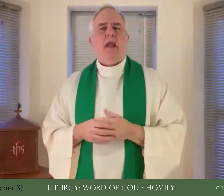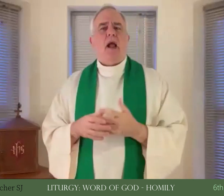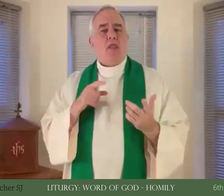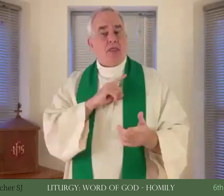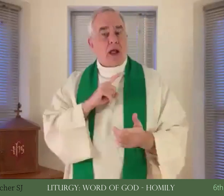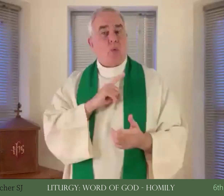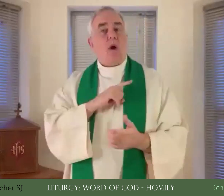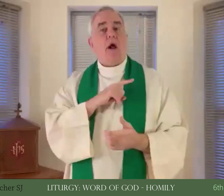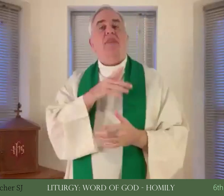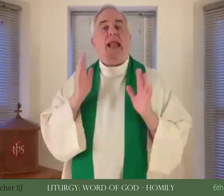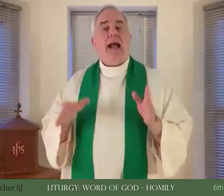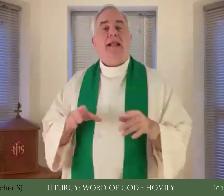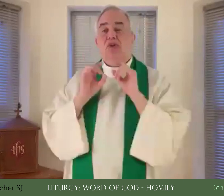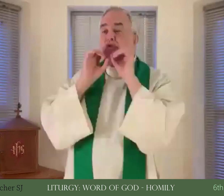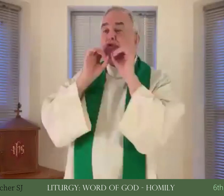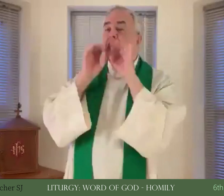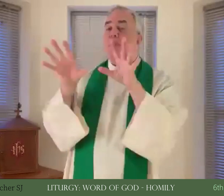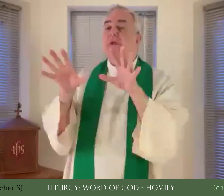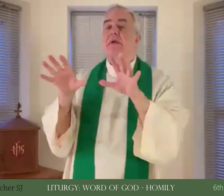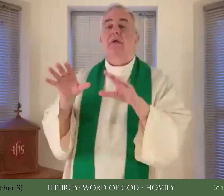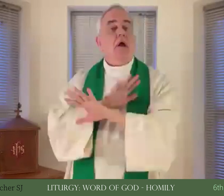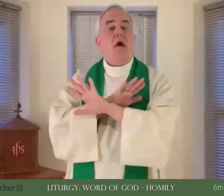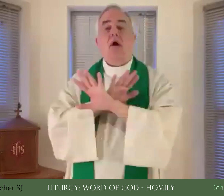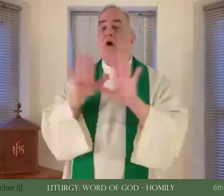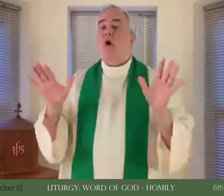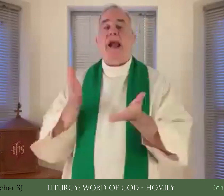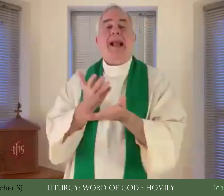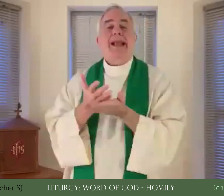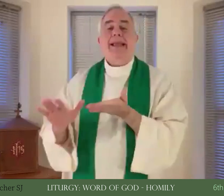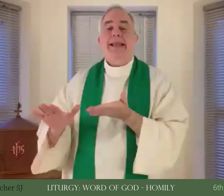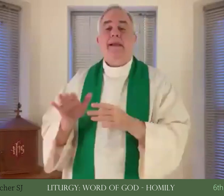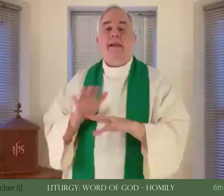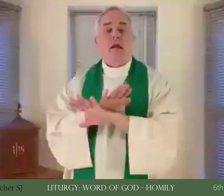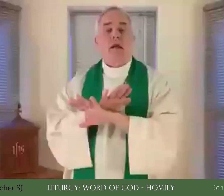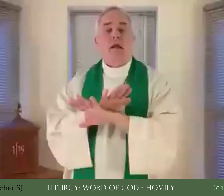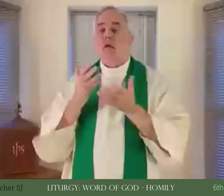And that's why they had to chat, not clean, not clean.